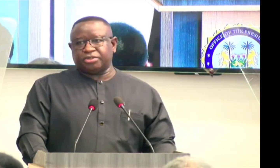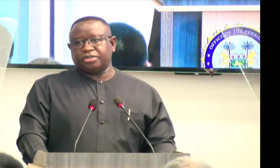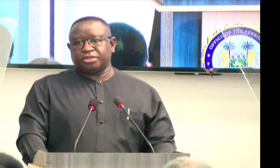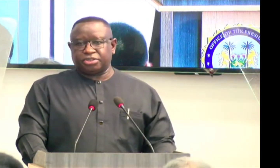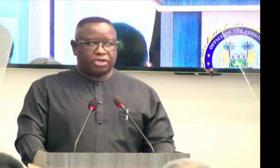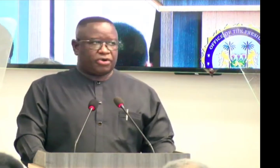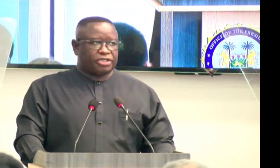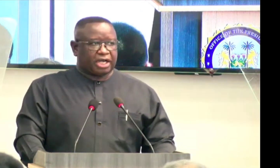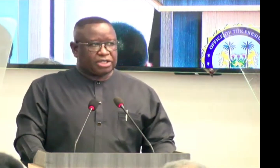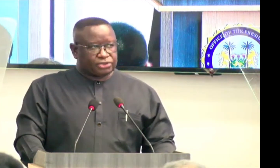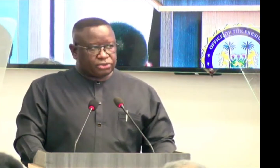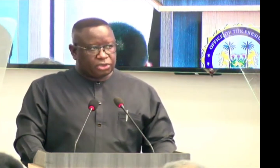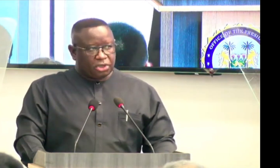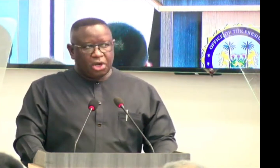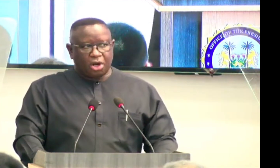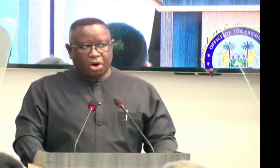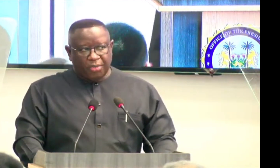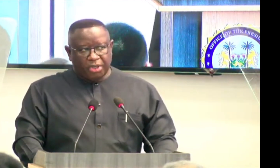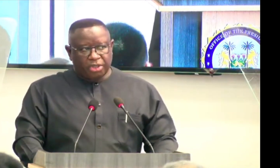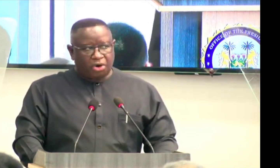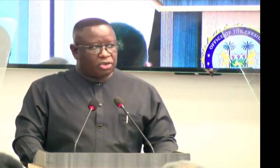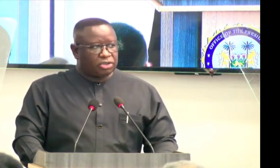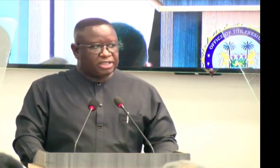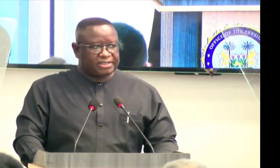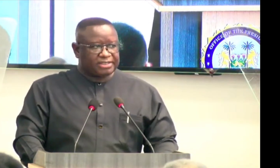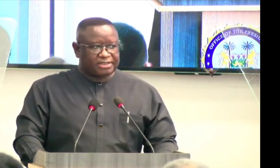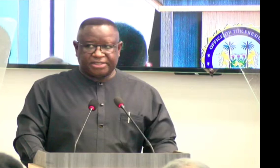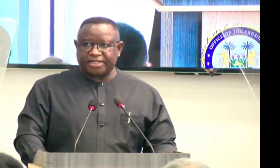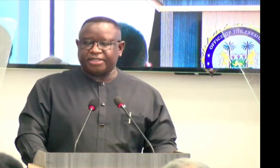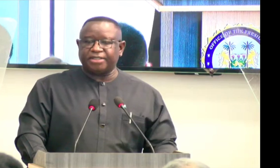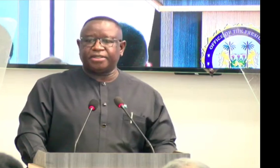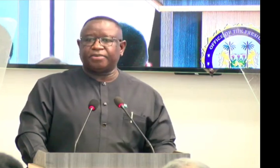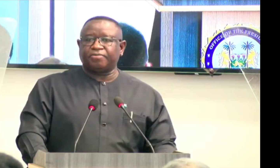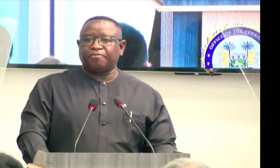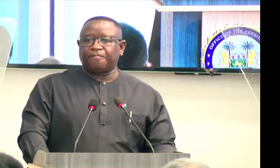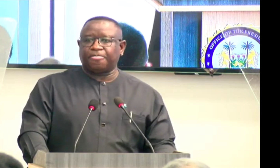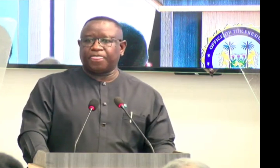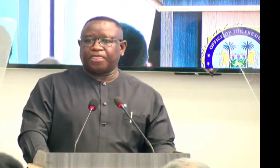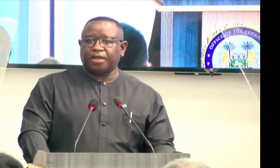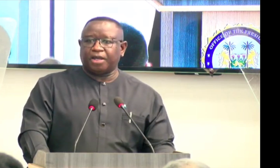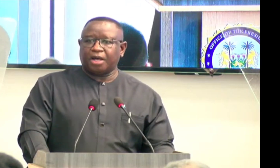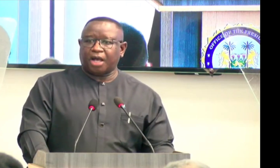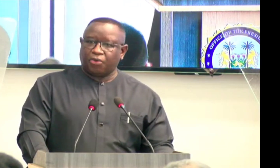Nations Security Council, commonly called C10.